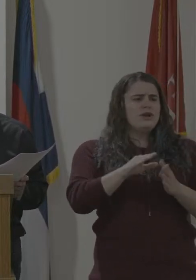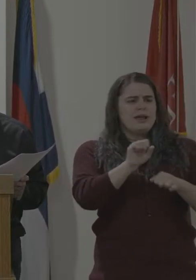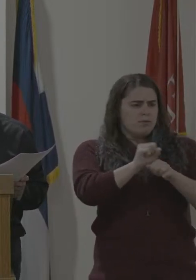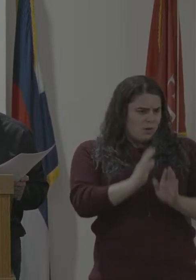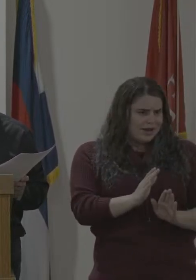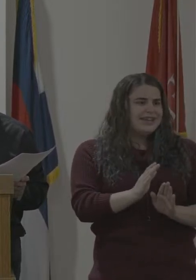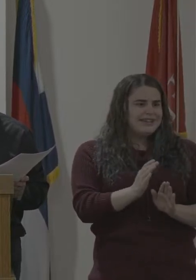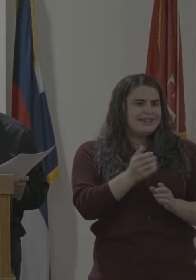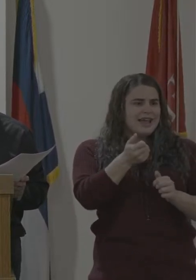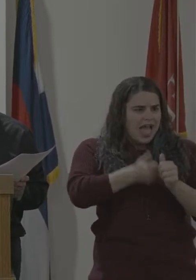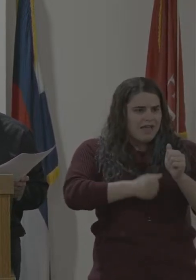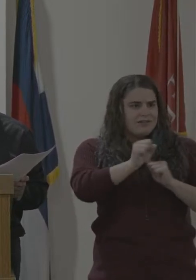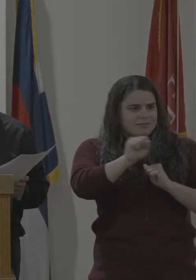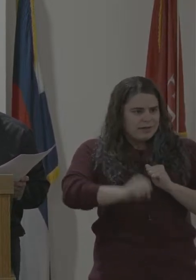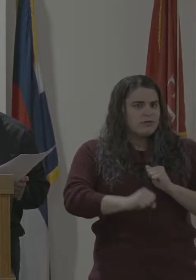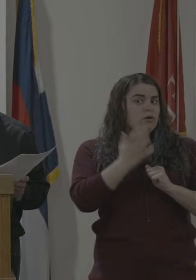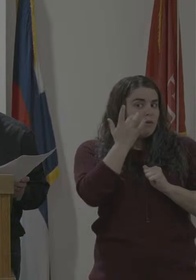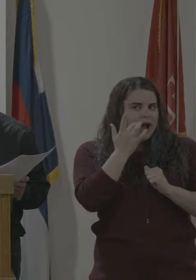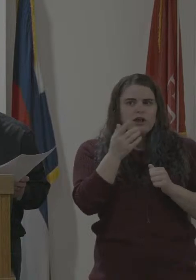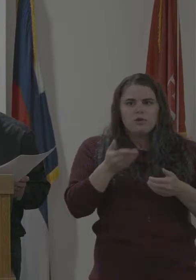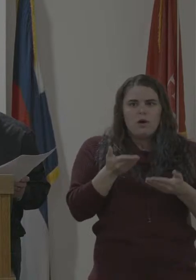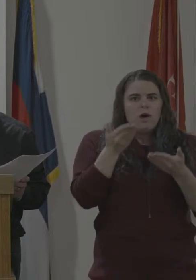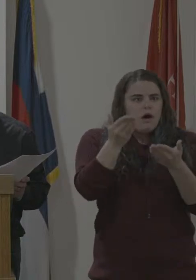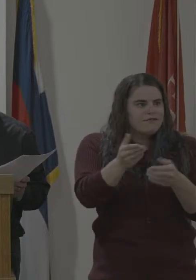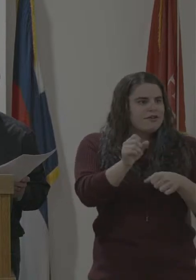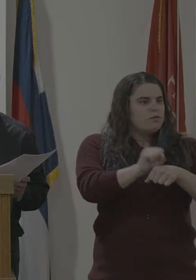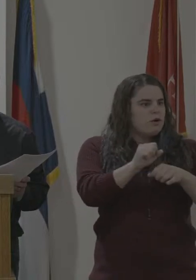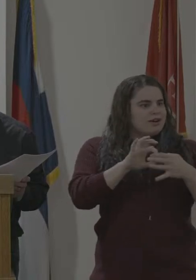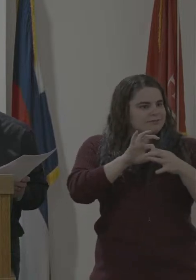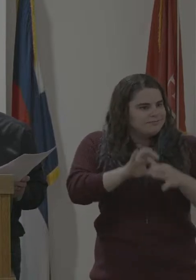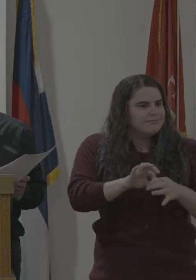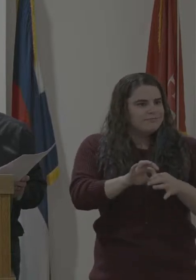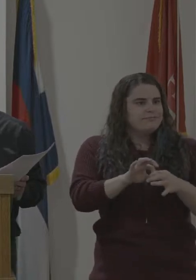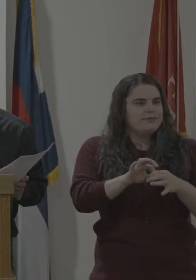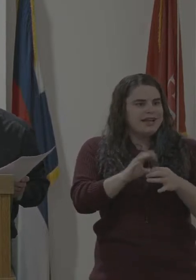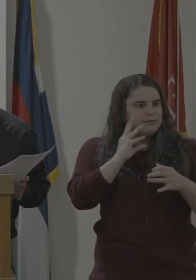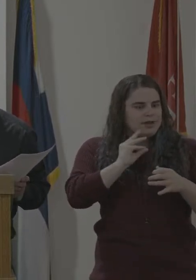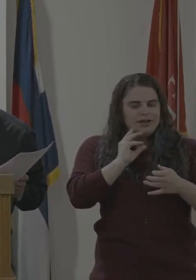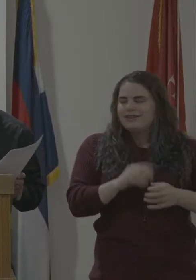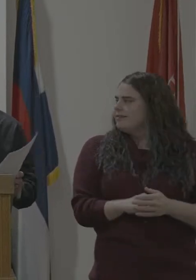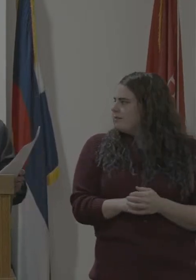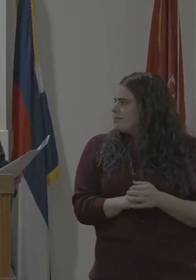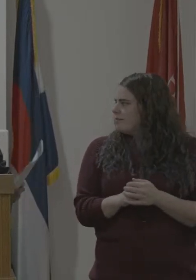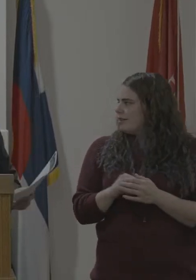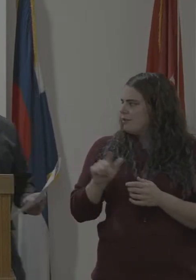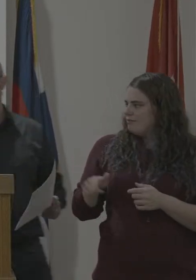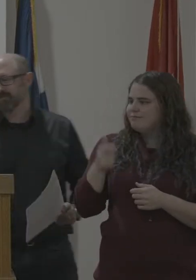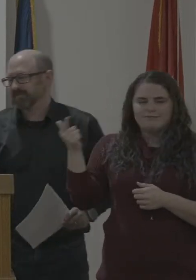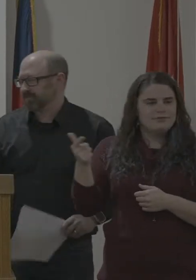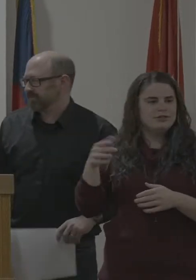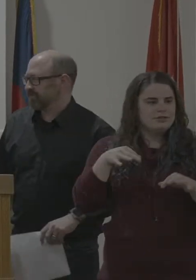have some work-based learning experiences. And so I thought I would let Jillian share momentarily a little bit about that.